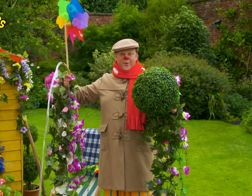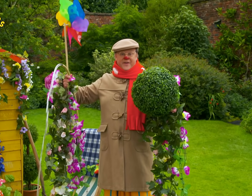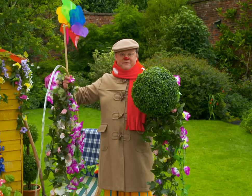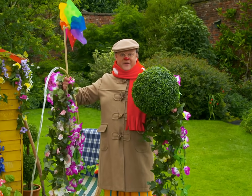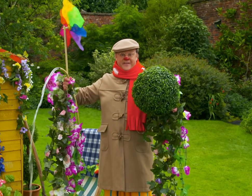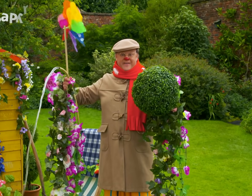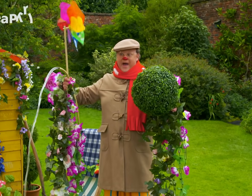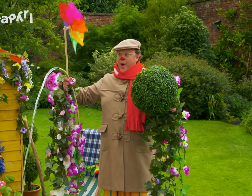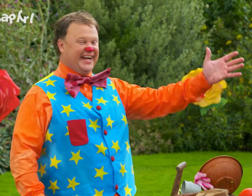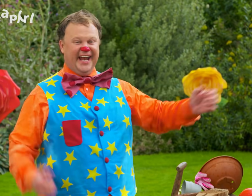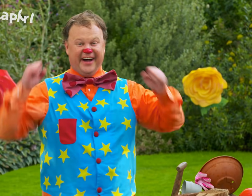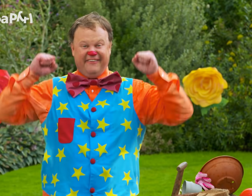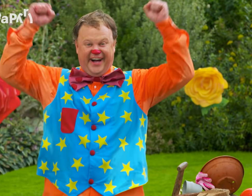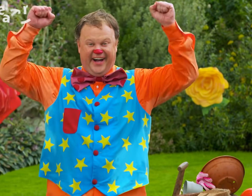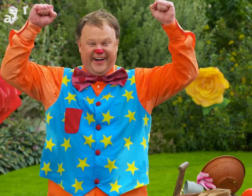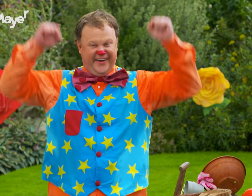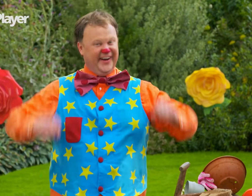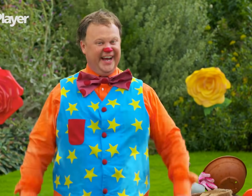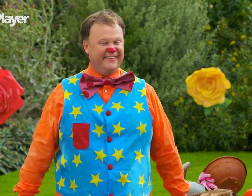water feature! Oh, woohoo!